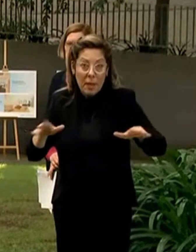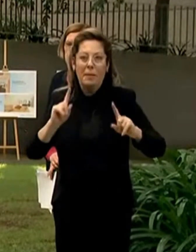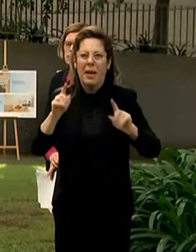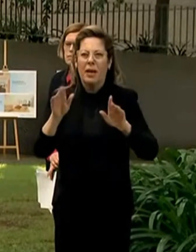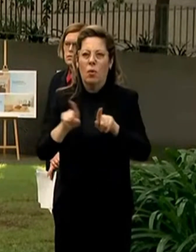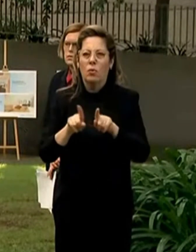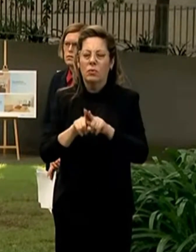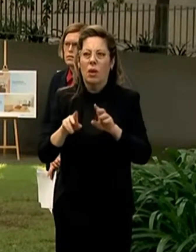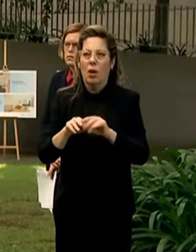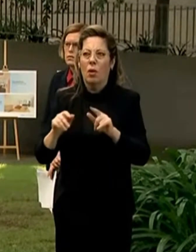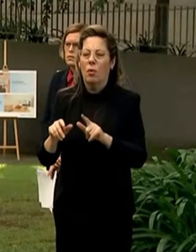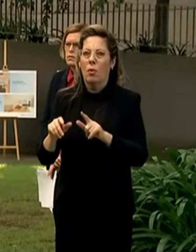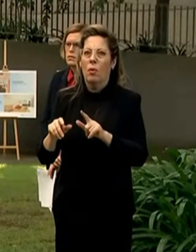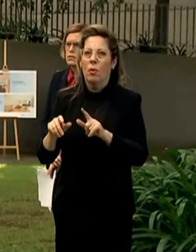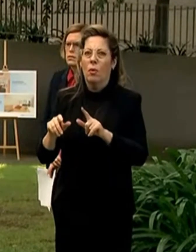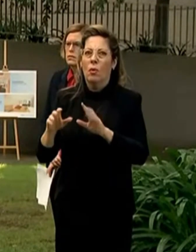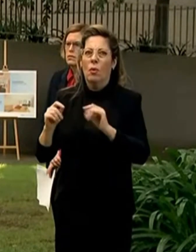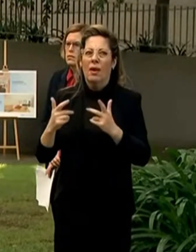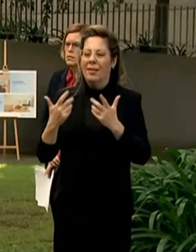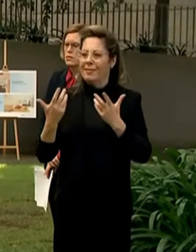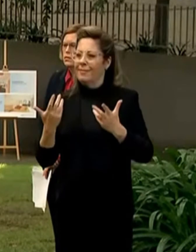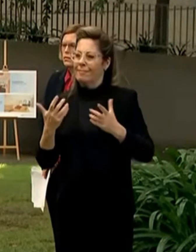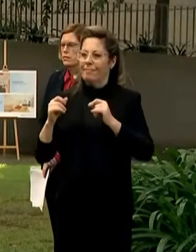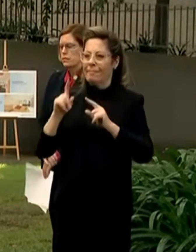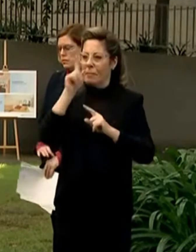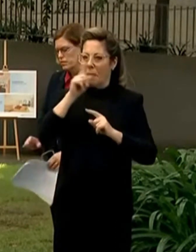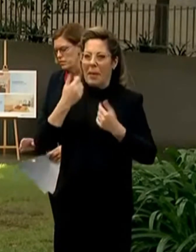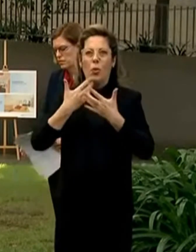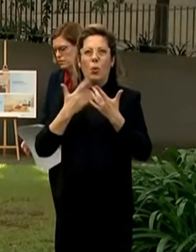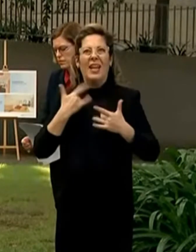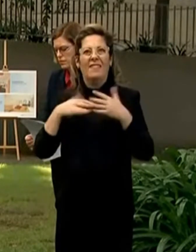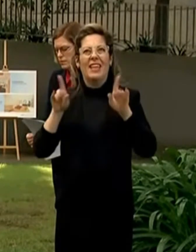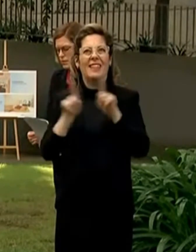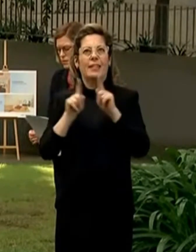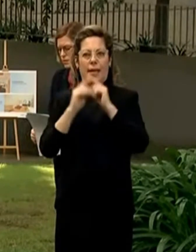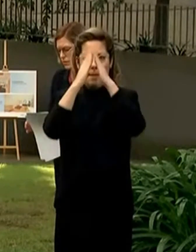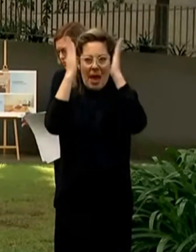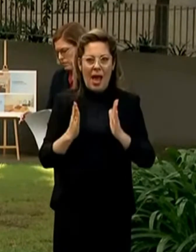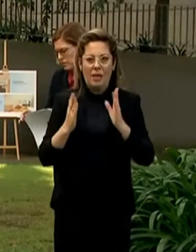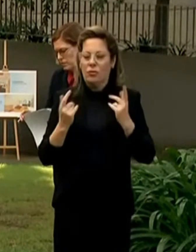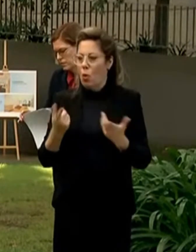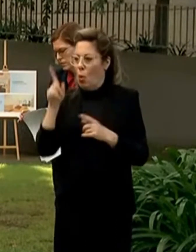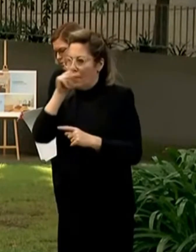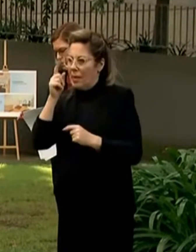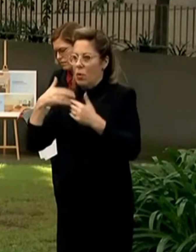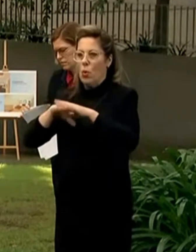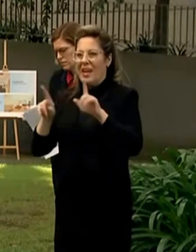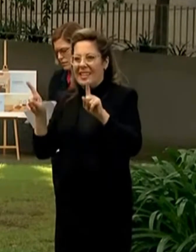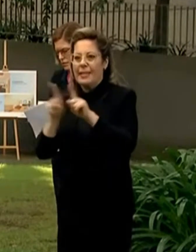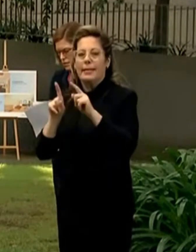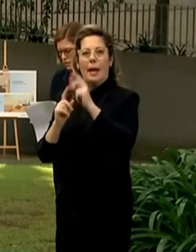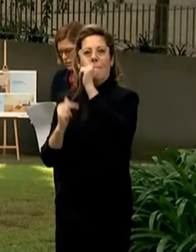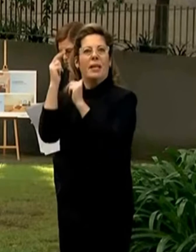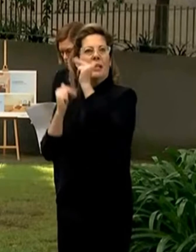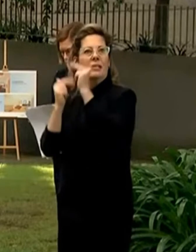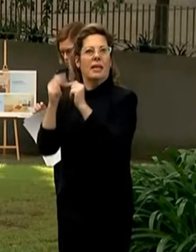chains, which mean that direct contact members of a household or people who have been exposed in a venue are getting the disease. So it's really about